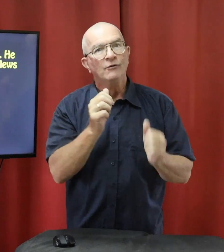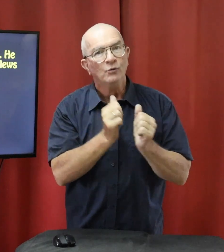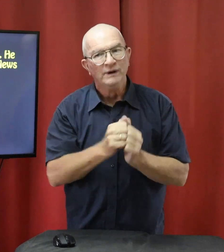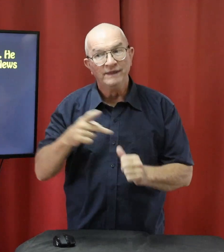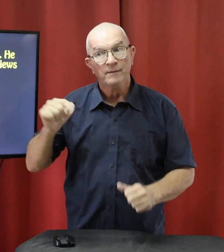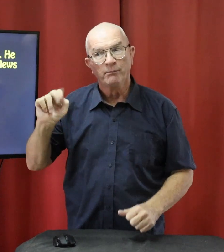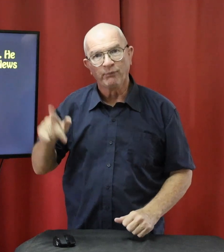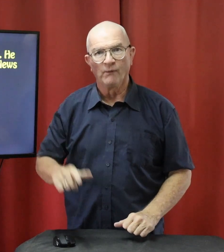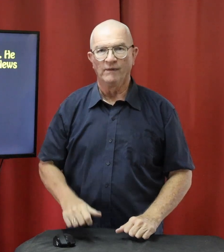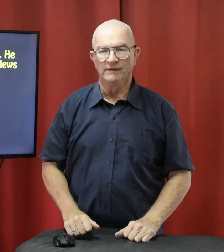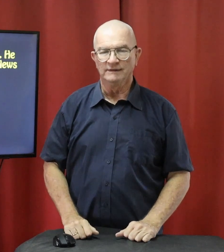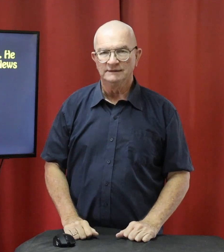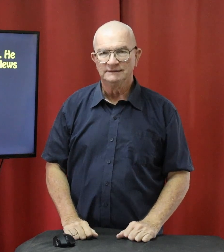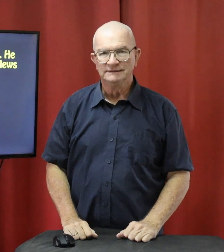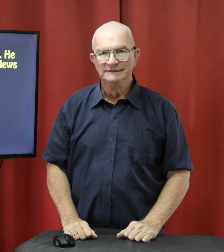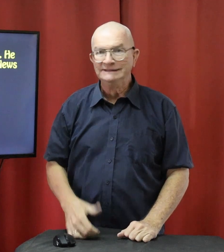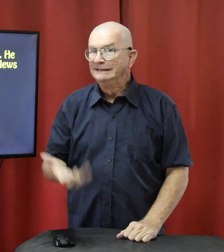He was willing to travel with Paul.